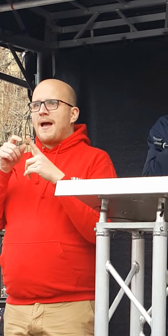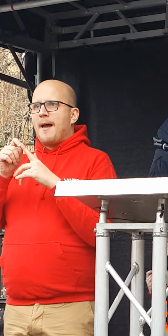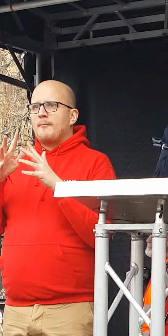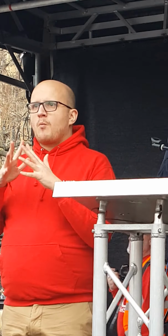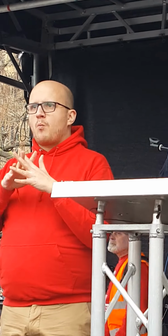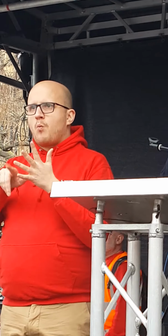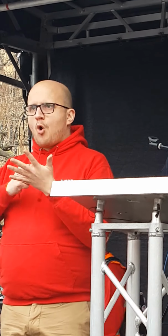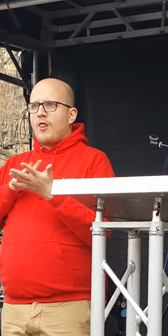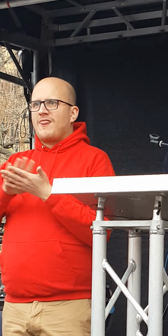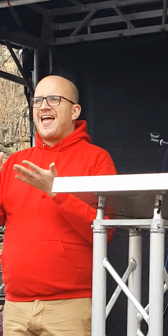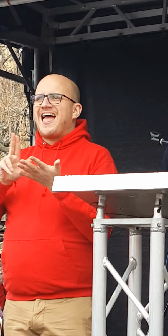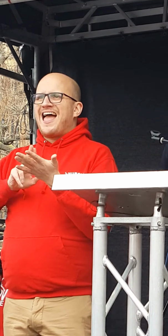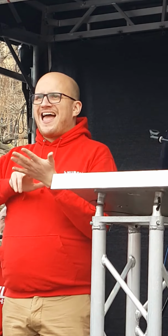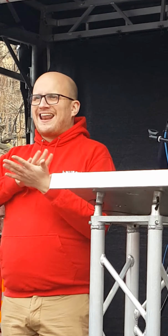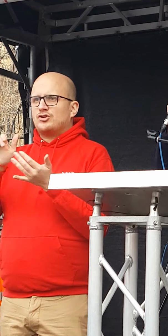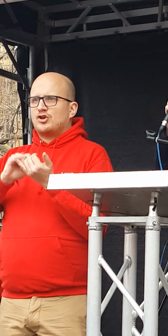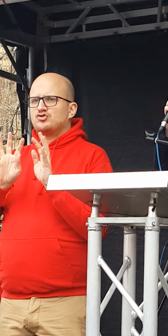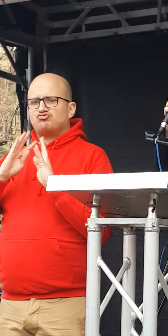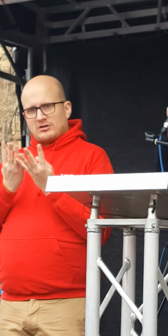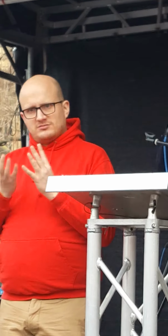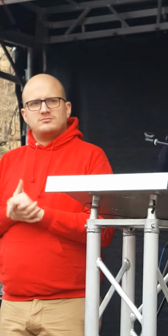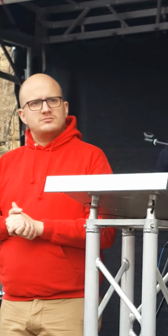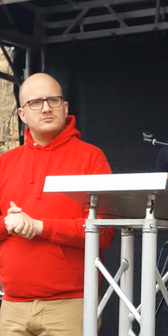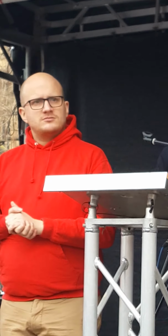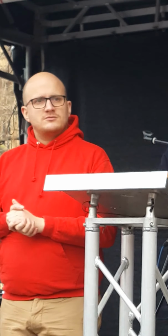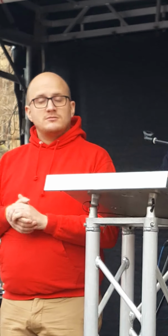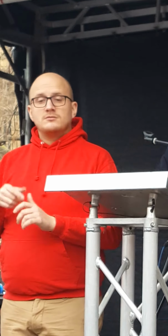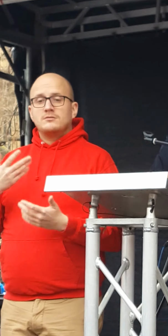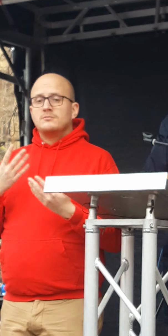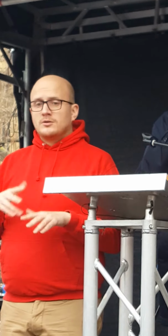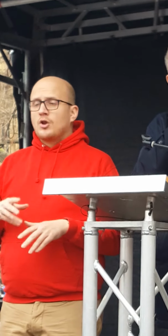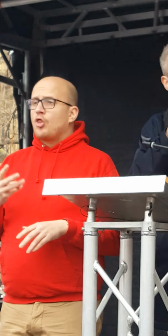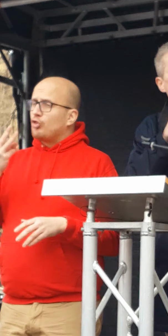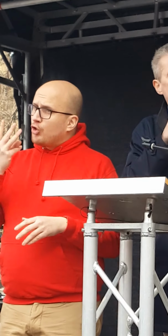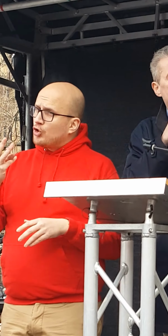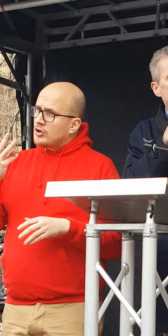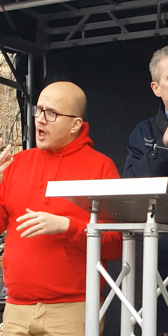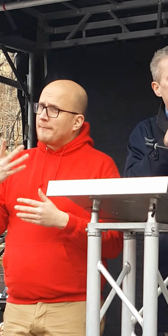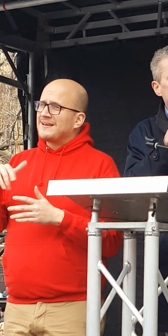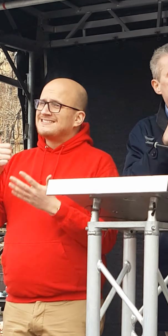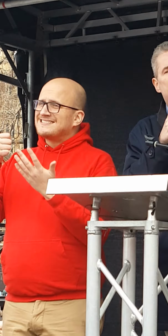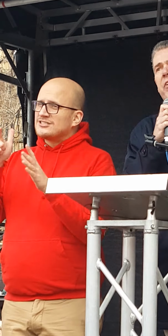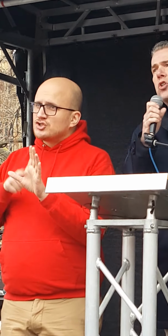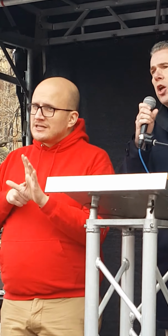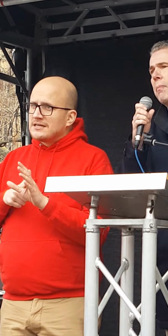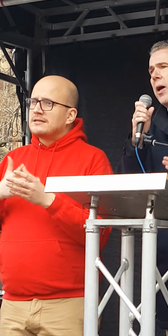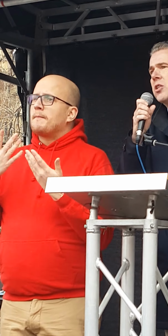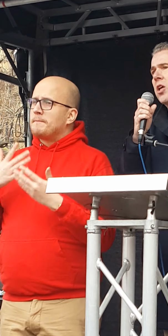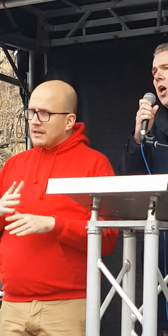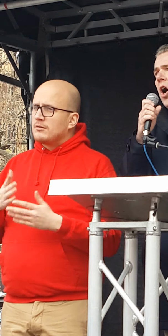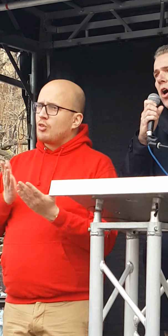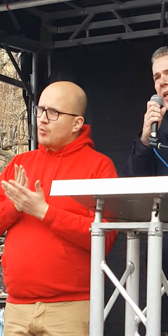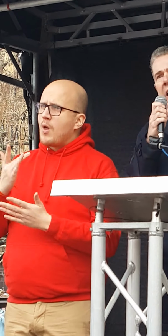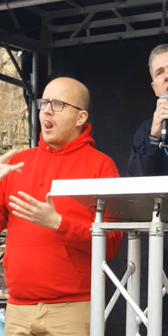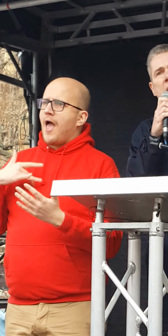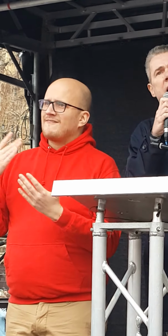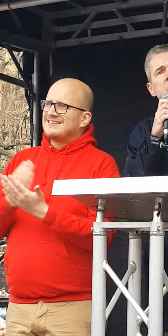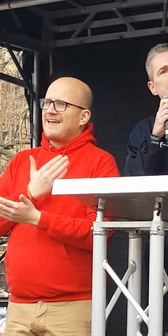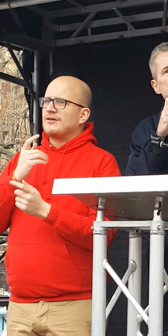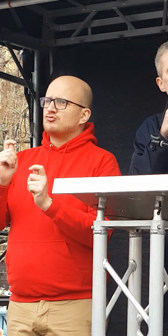Trust. And you know, it was the third time in 6 years I had life-saving treatment on